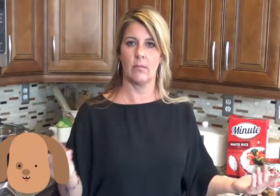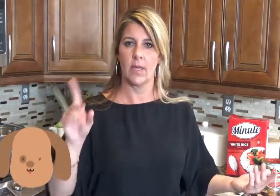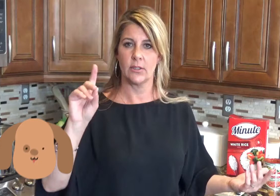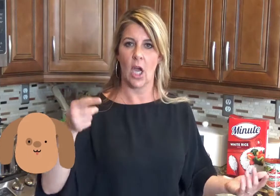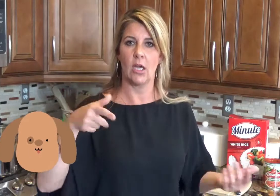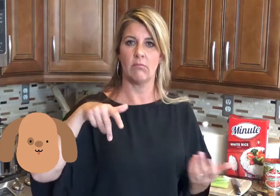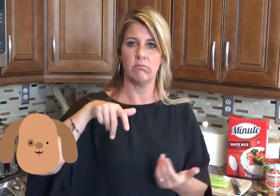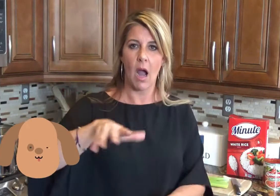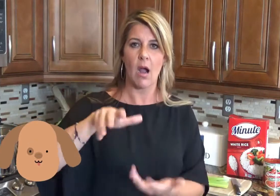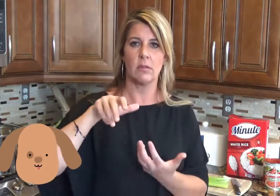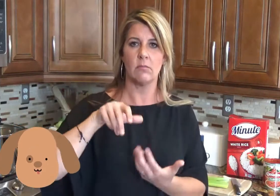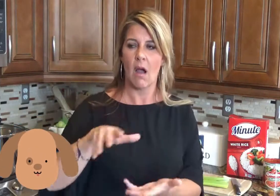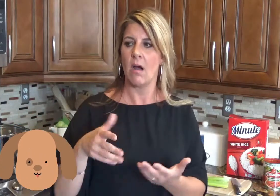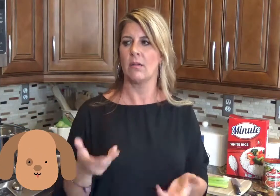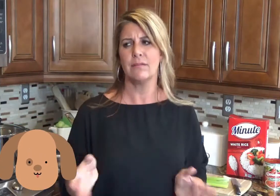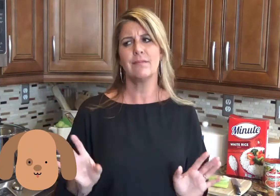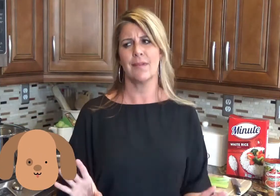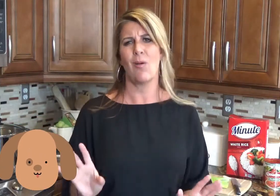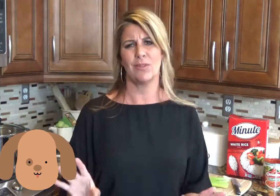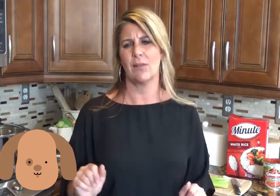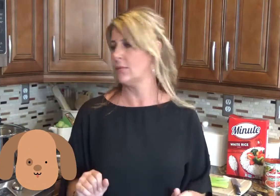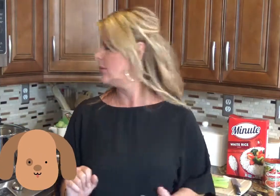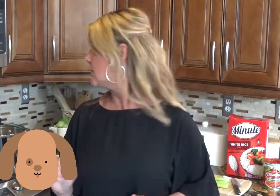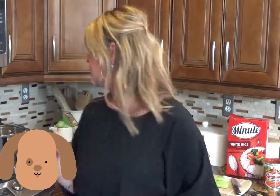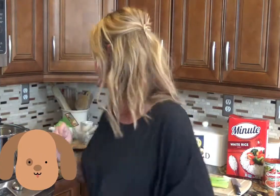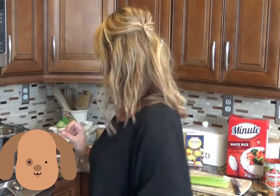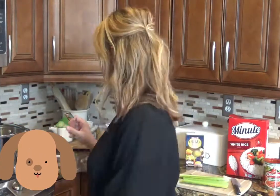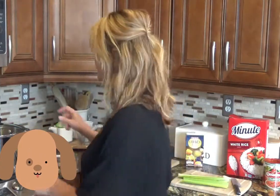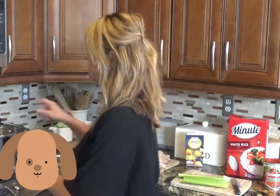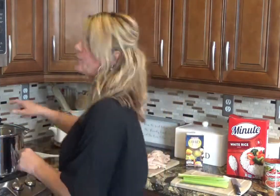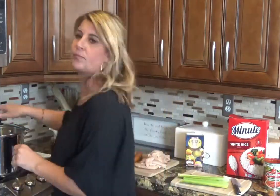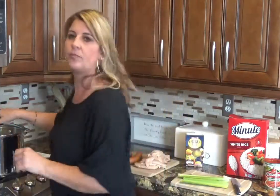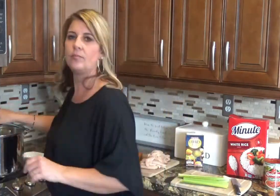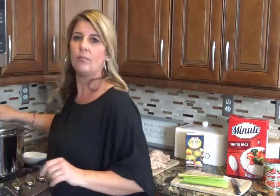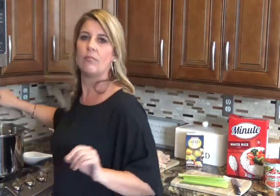What in the world? My dog is barking crazy. Calm down.